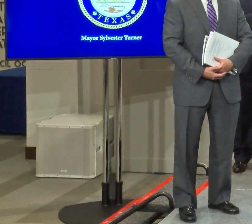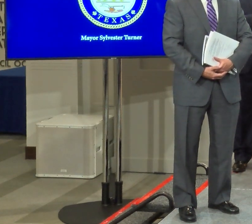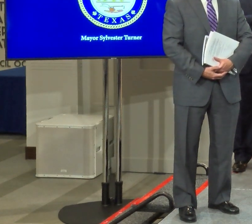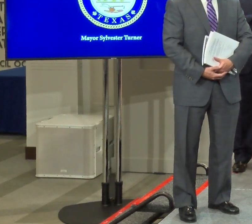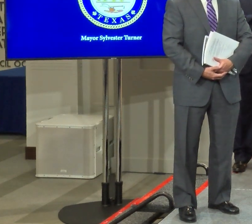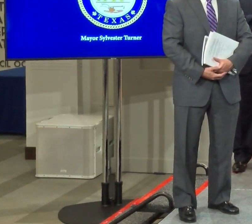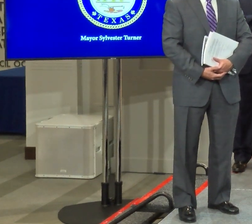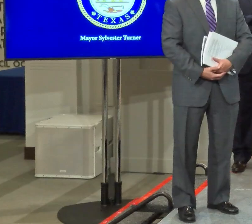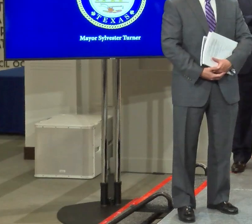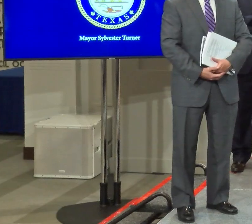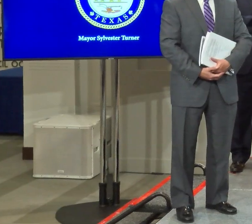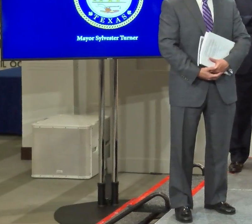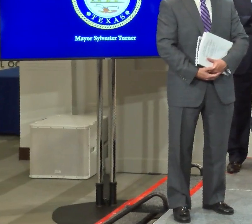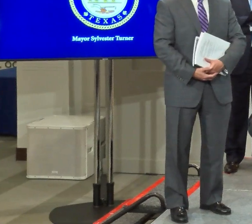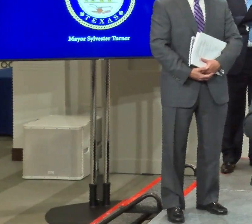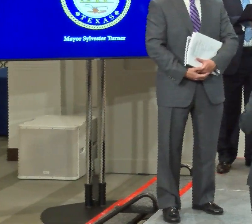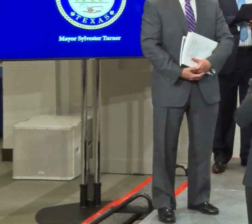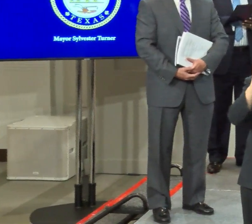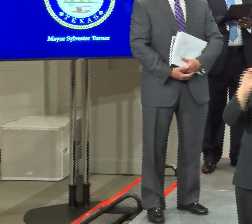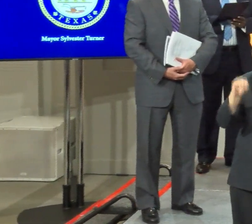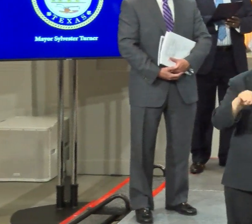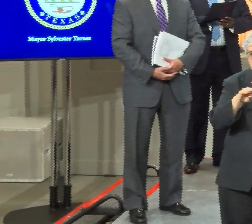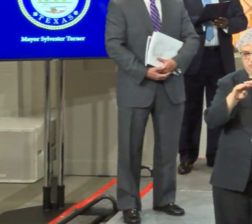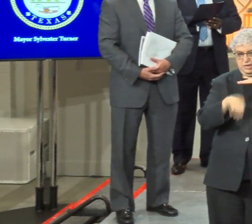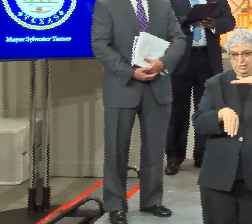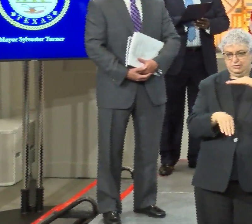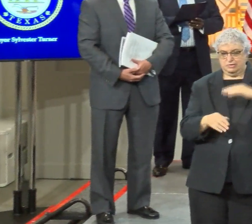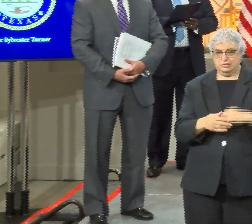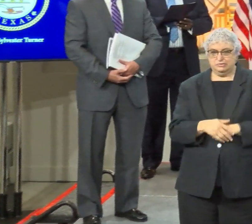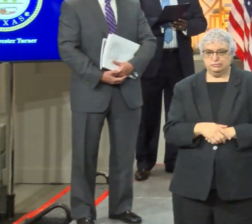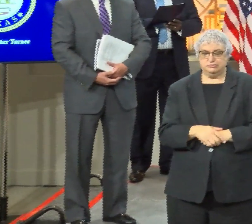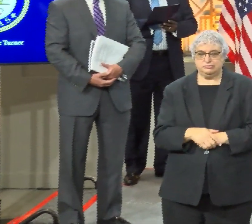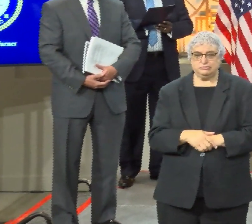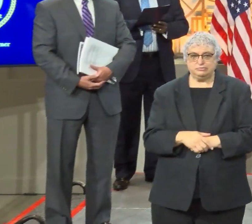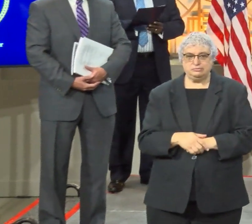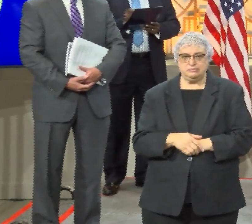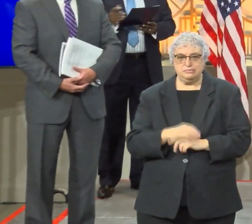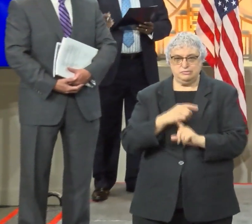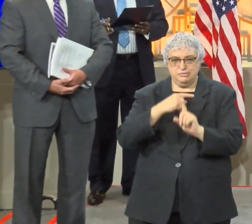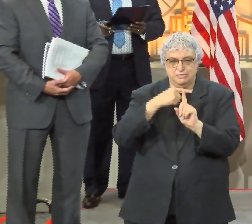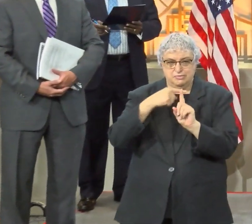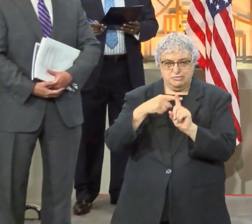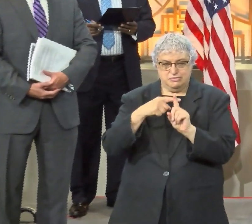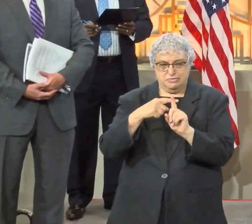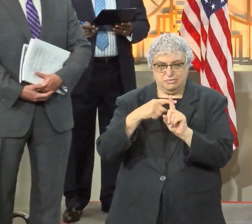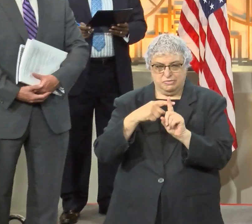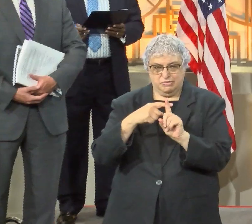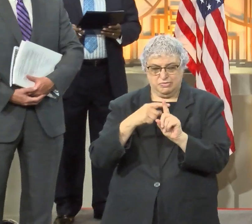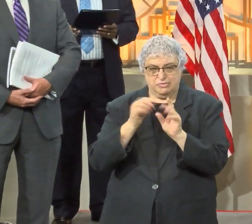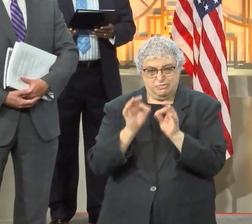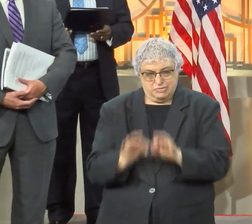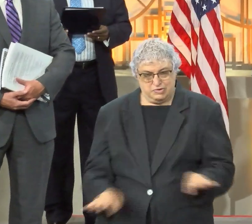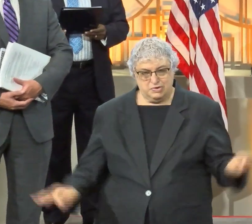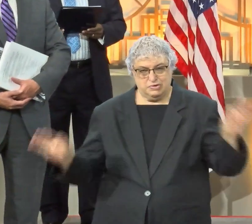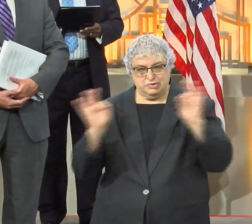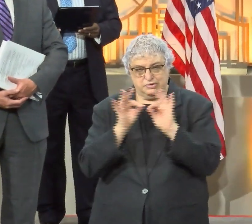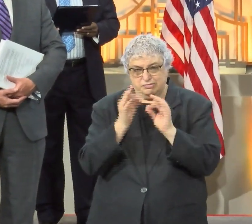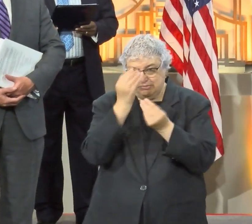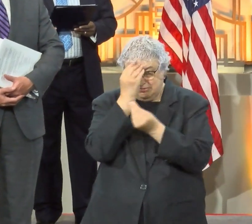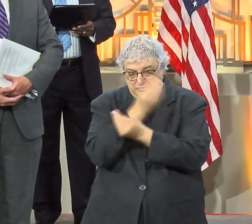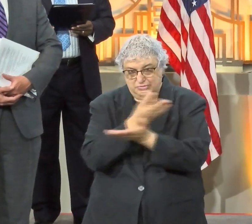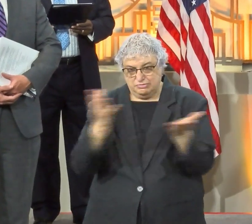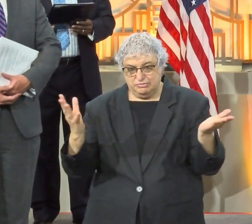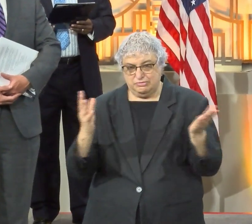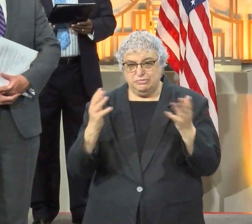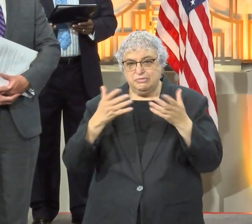goal is to return to 5% or less. Our positivity rate is very important, so let me remind people to